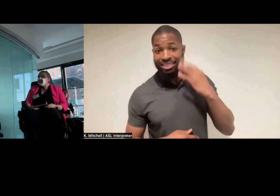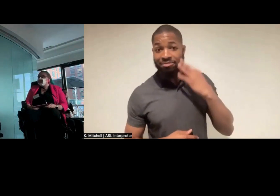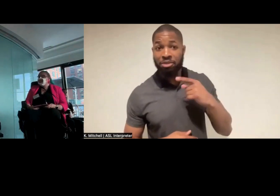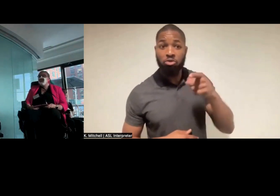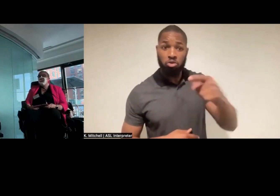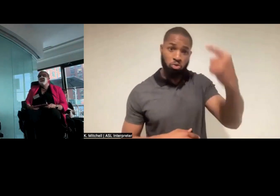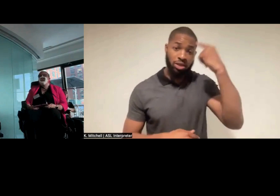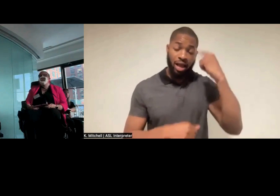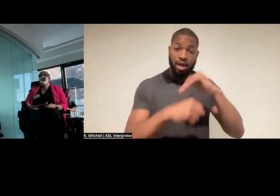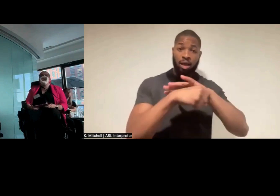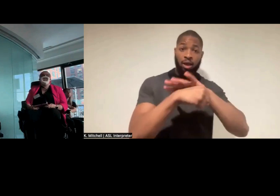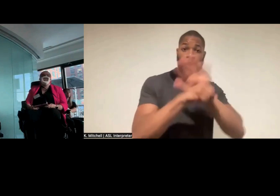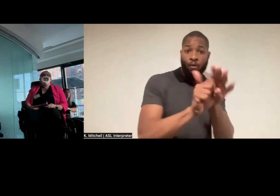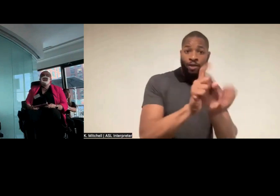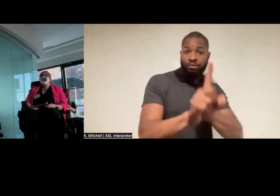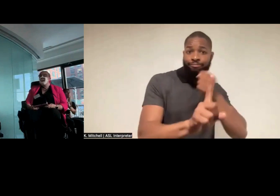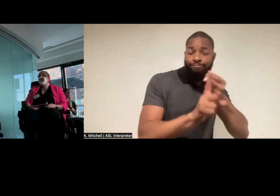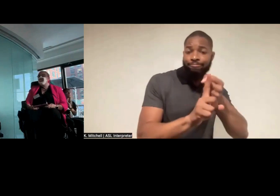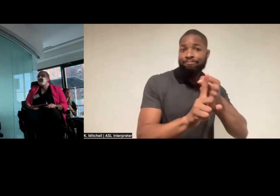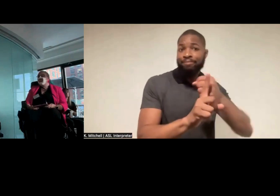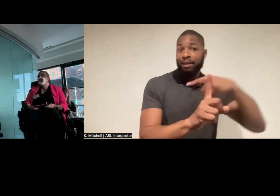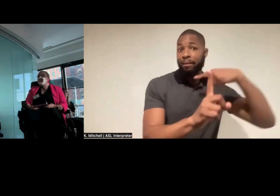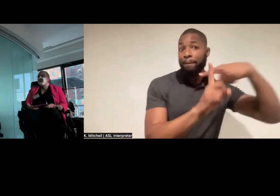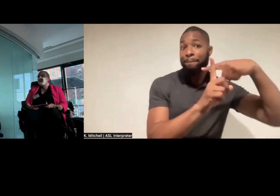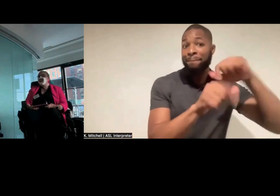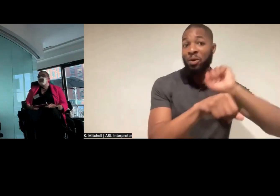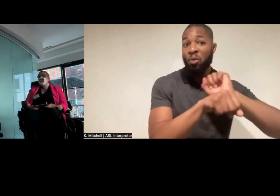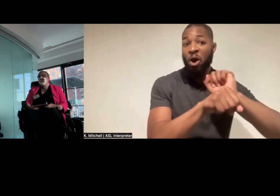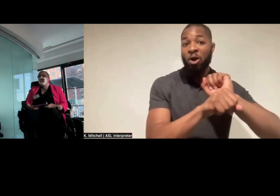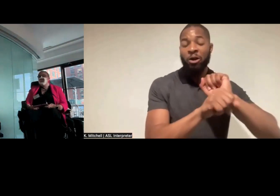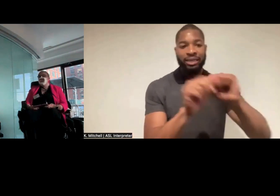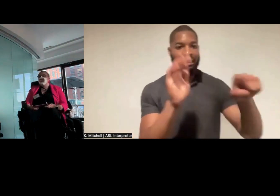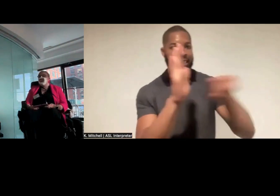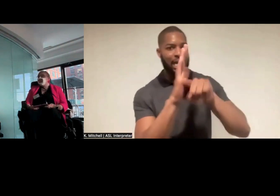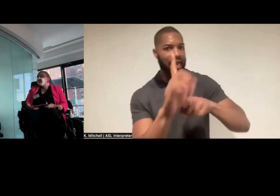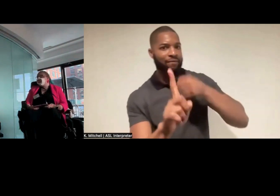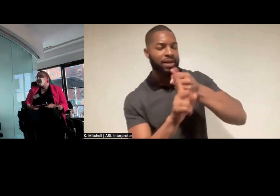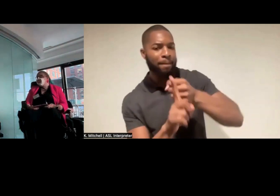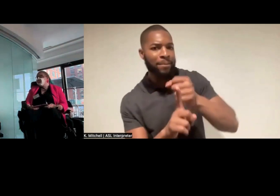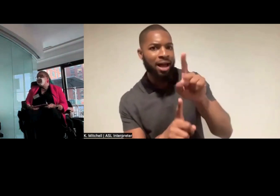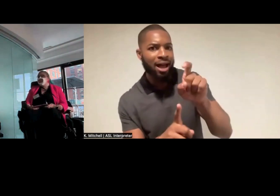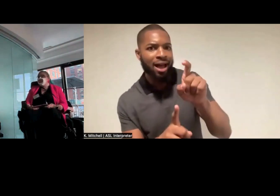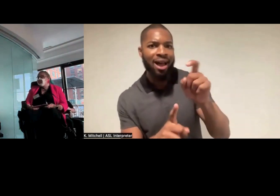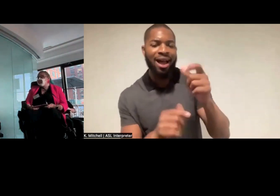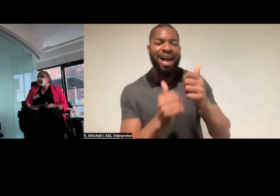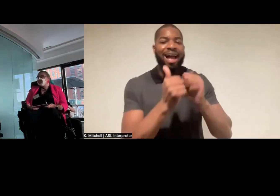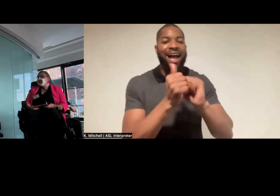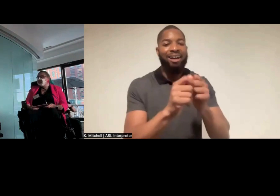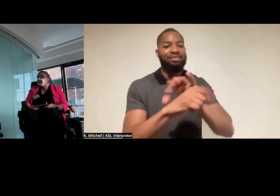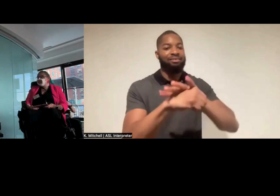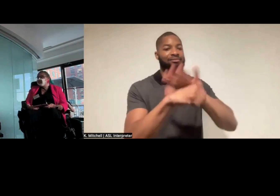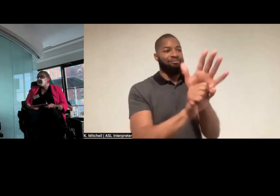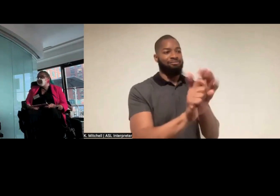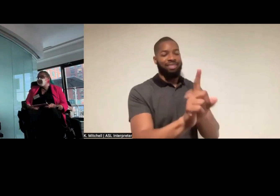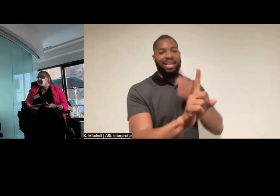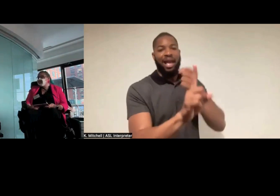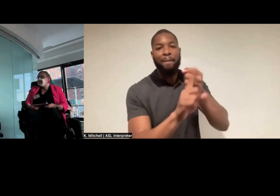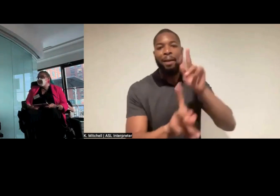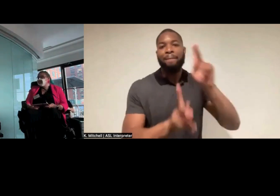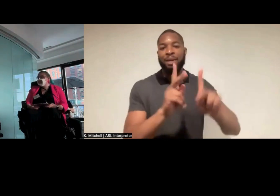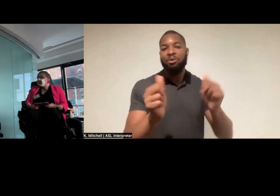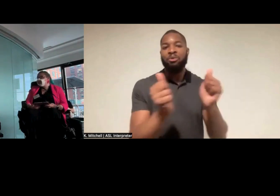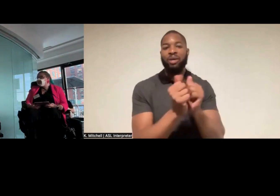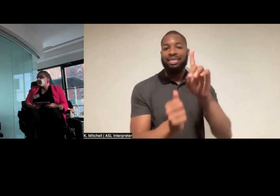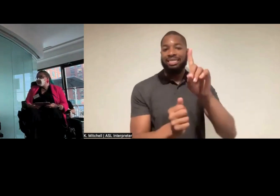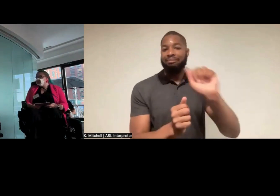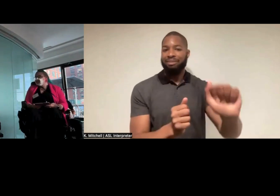How has the employment landscape changed as a result of the pandemic for disabled folks?